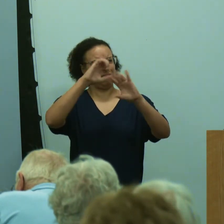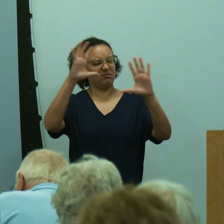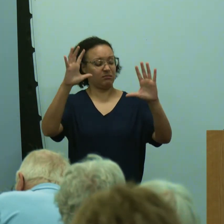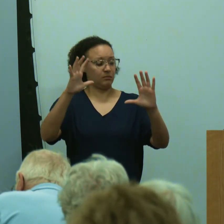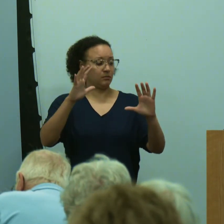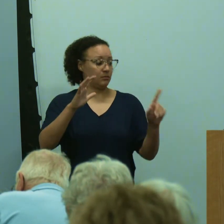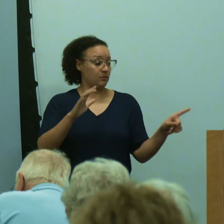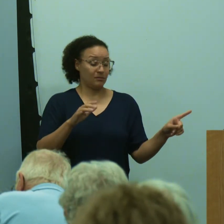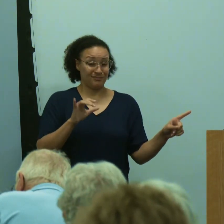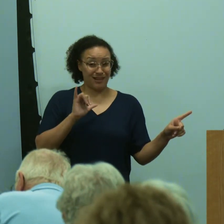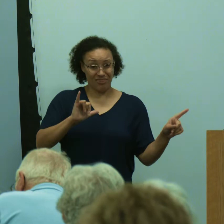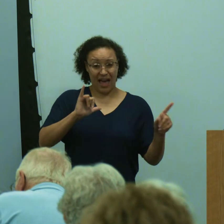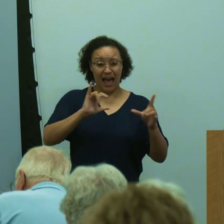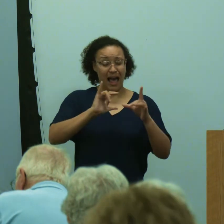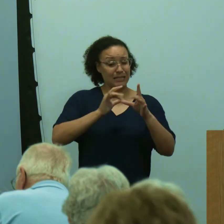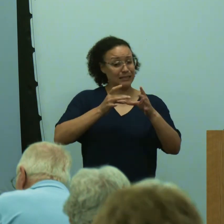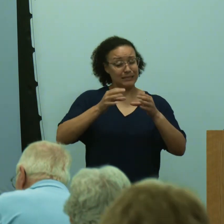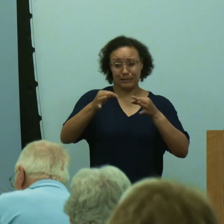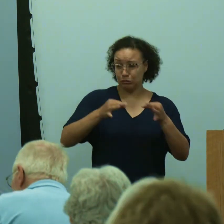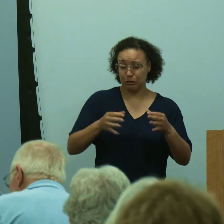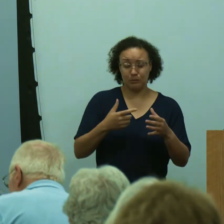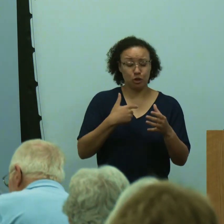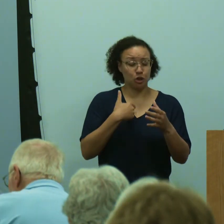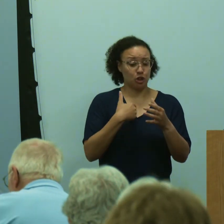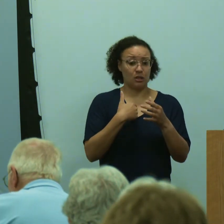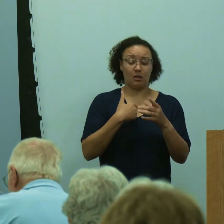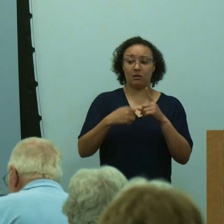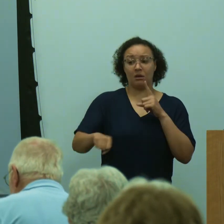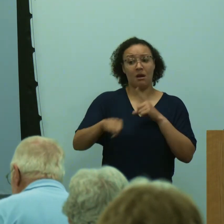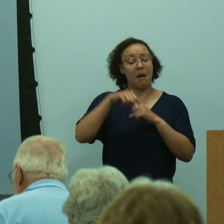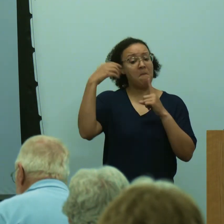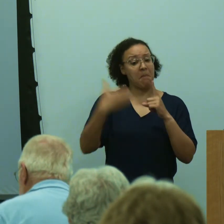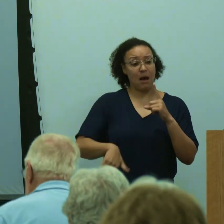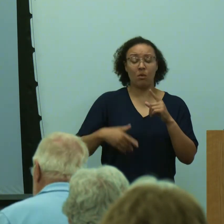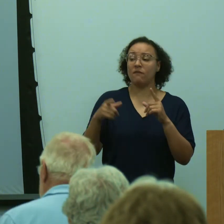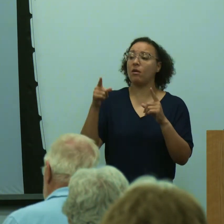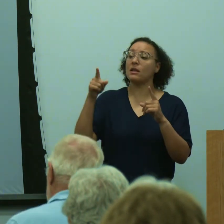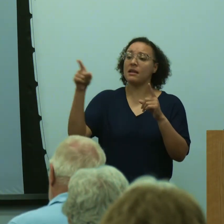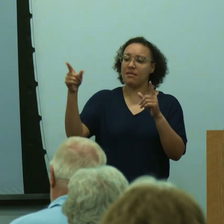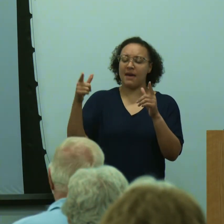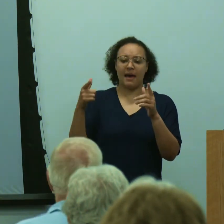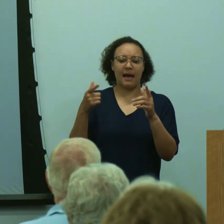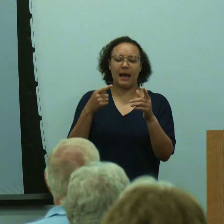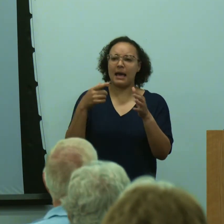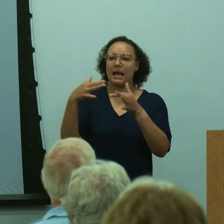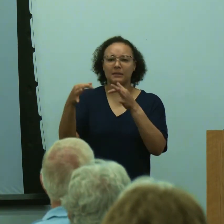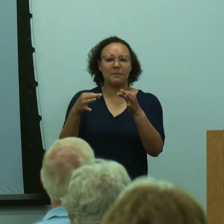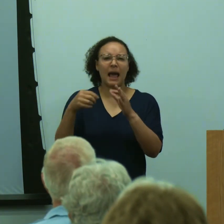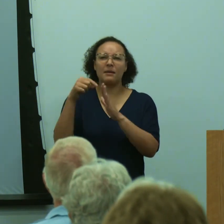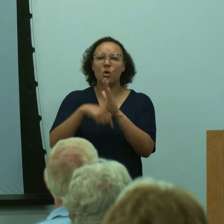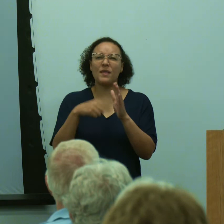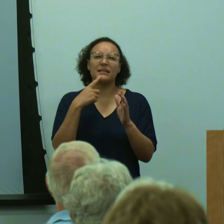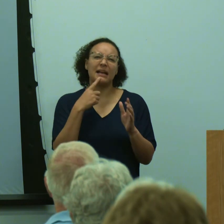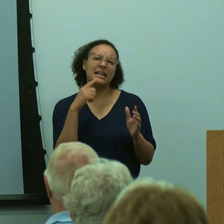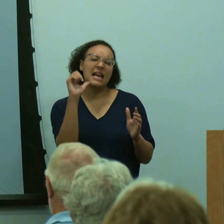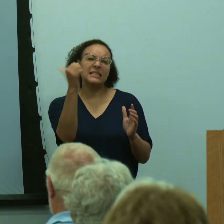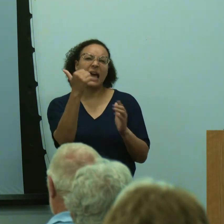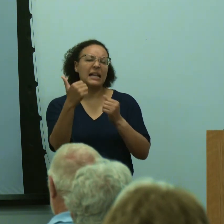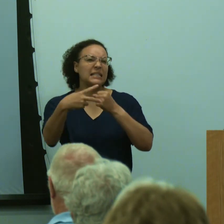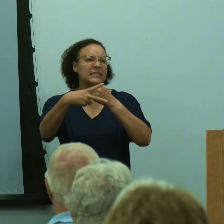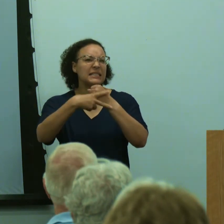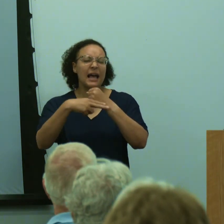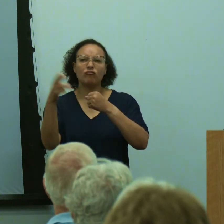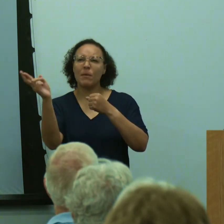important and powerful. They spoke a little bit more in the opinion, and they addressed that that would give 10 safe Republican seats